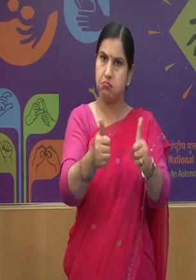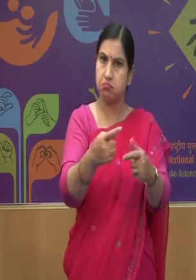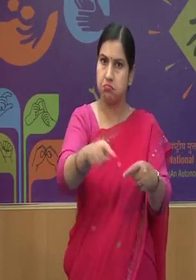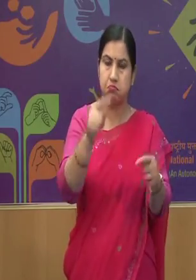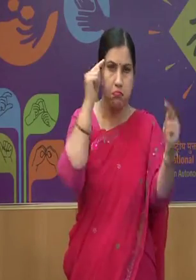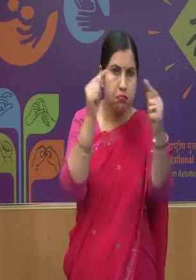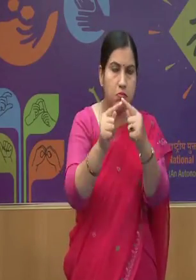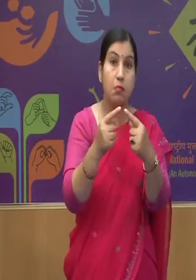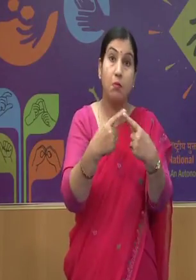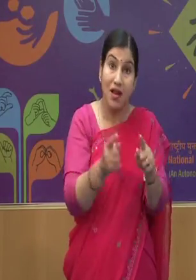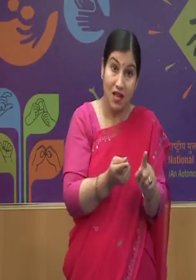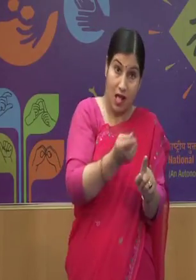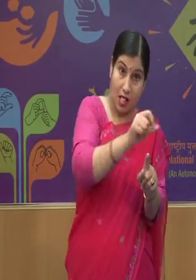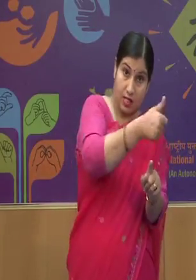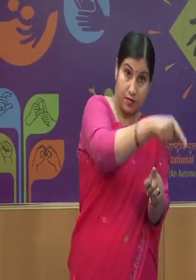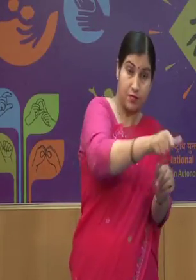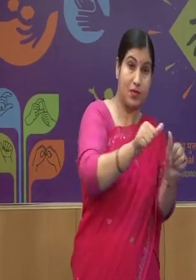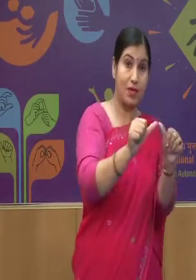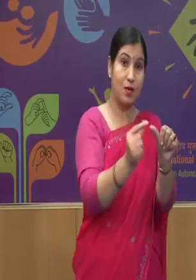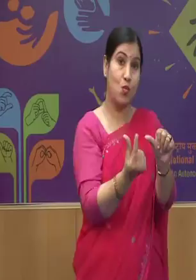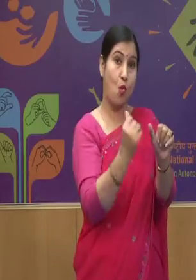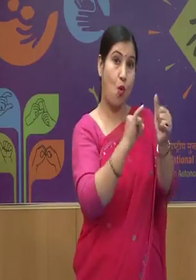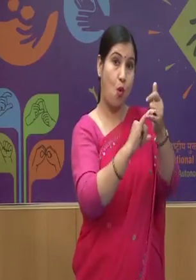but Austria opposed it,